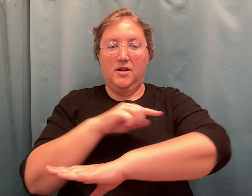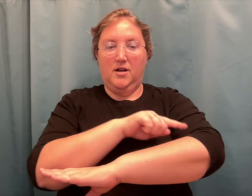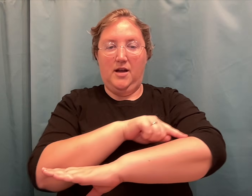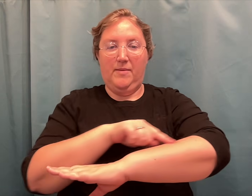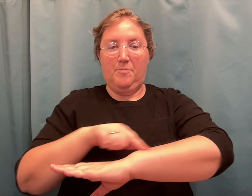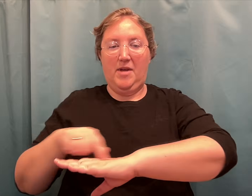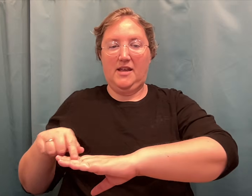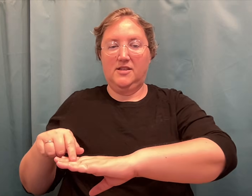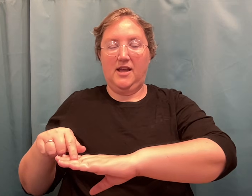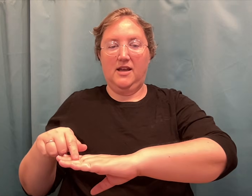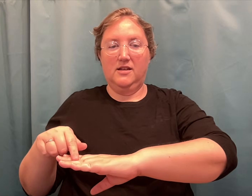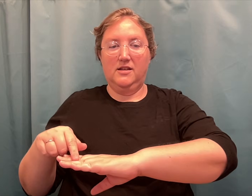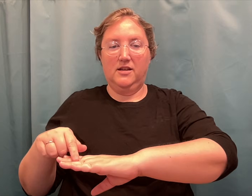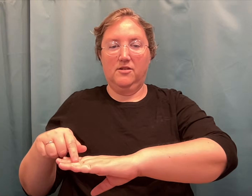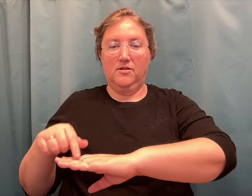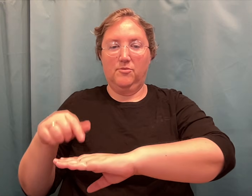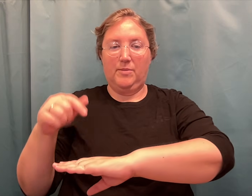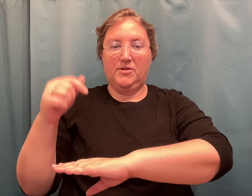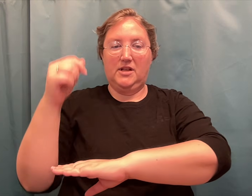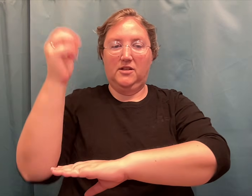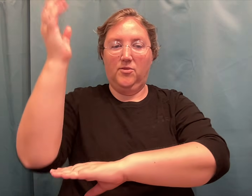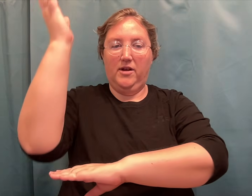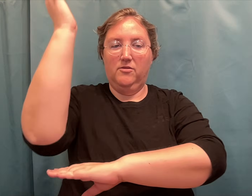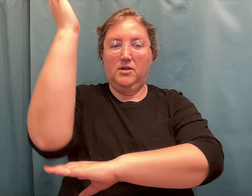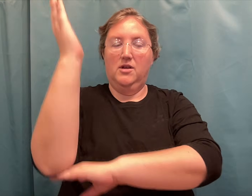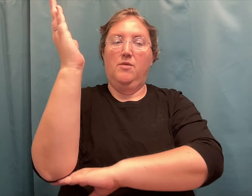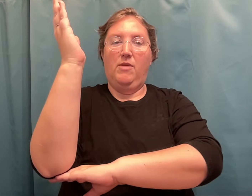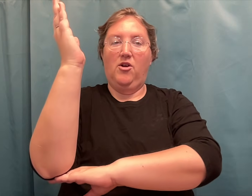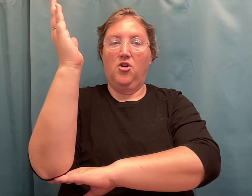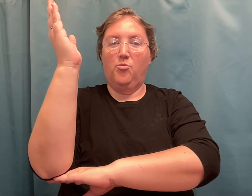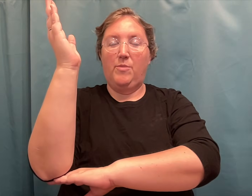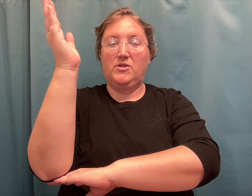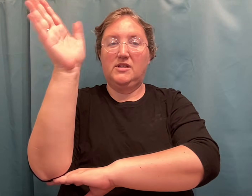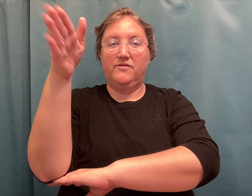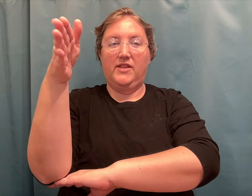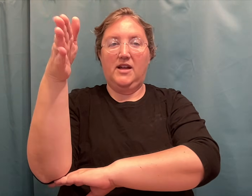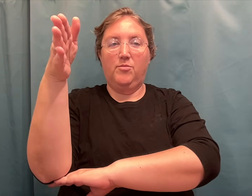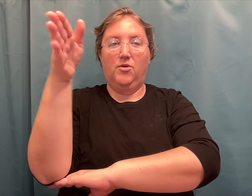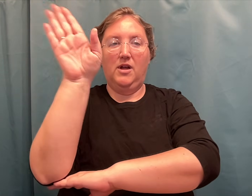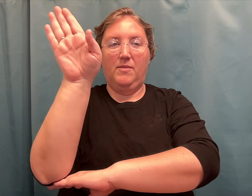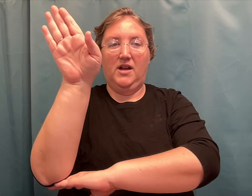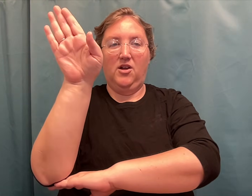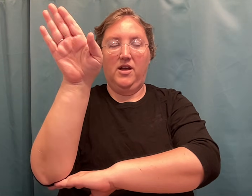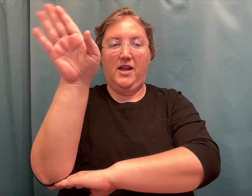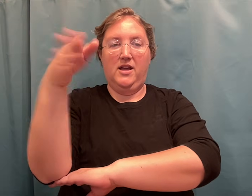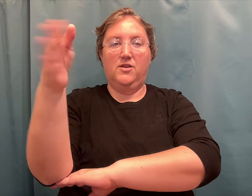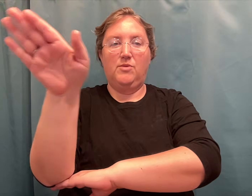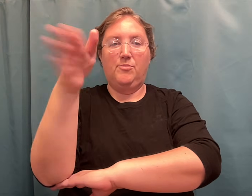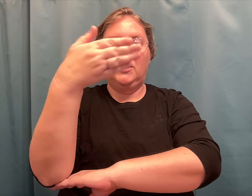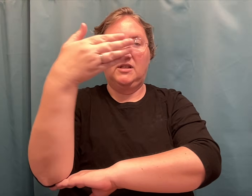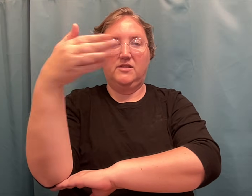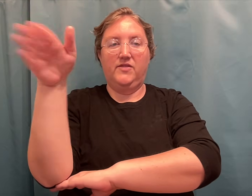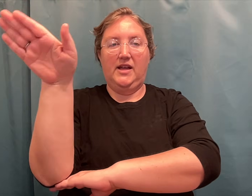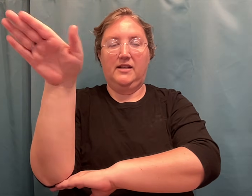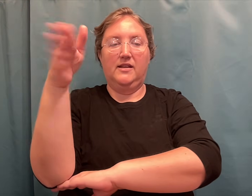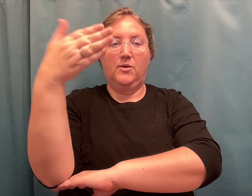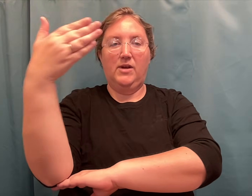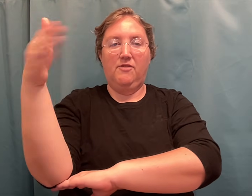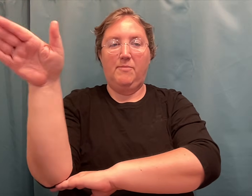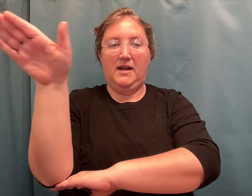I have my base hand here representing the ground. My arm represents the flagpole, and my hand represents the flag that I wave back and